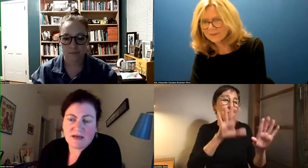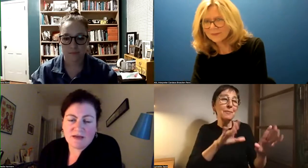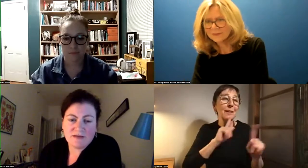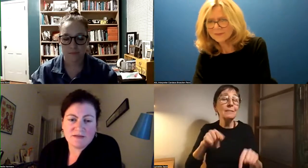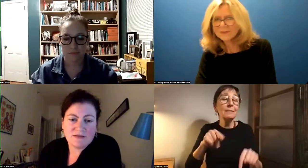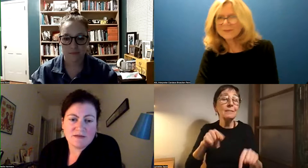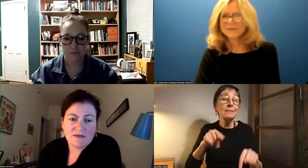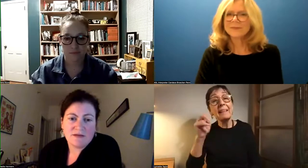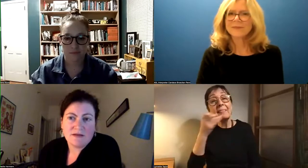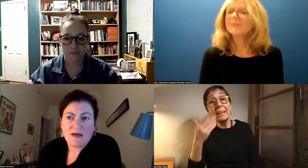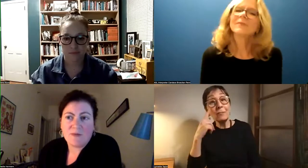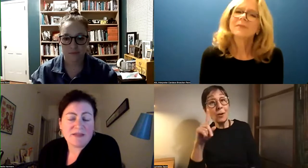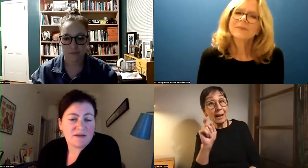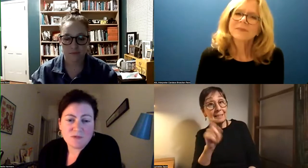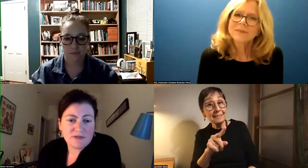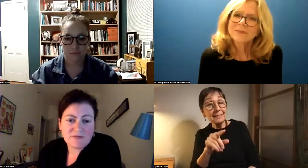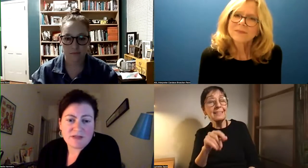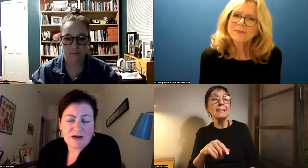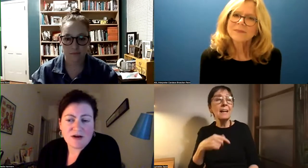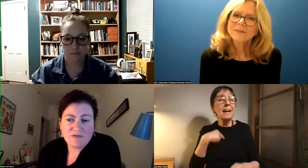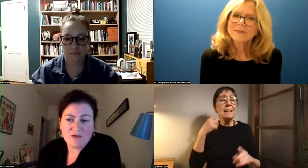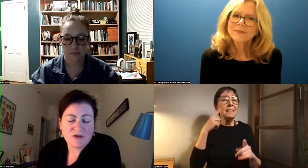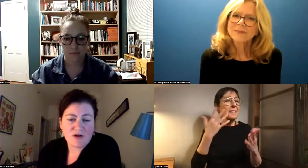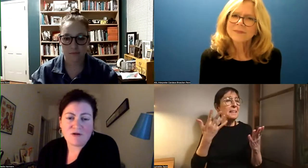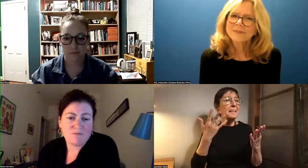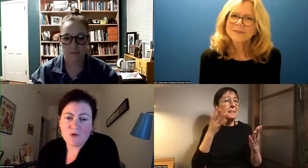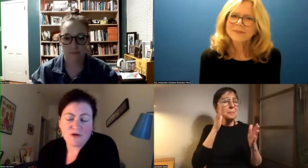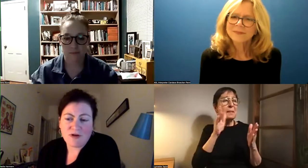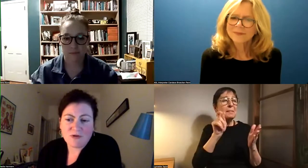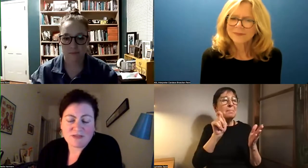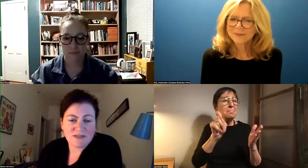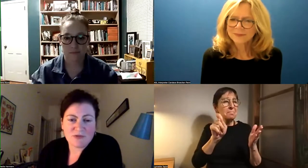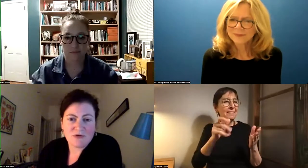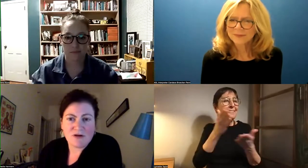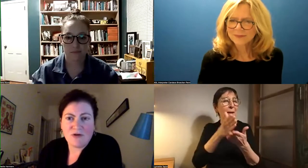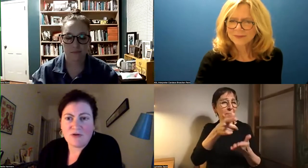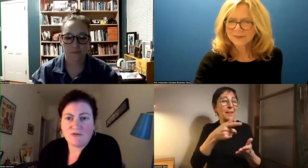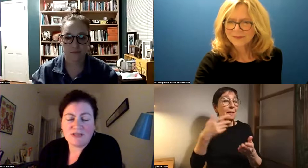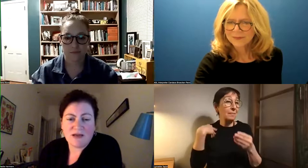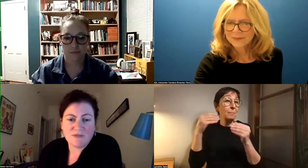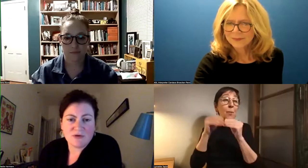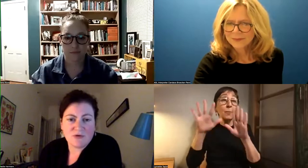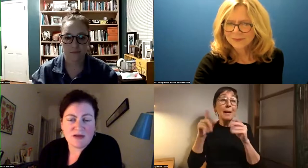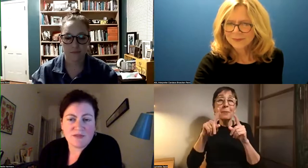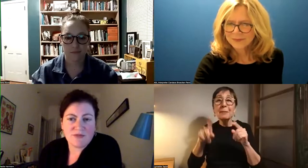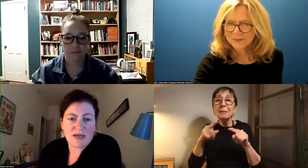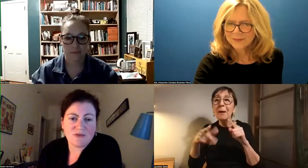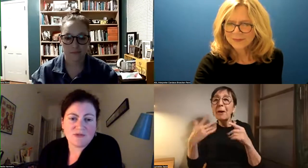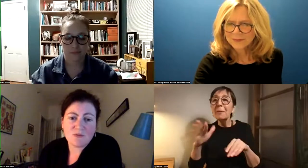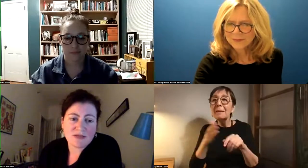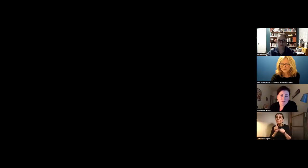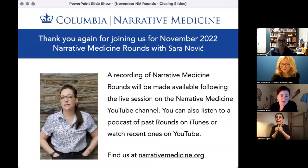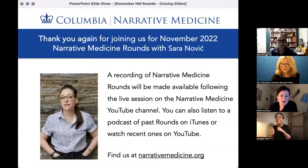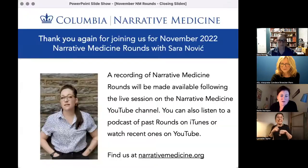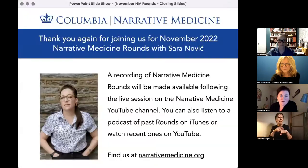Elaine. And I think we'll leave it there, even though there are more great questions, but we're already over time. So I thank you